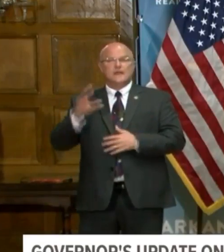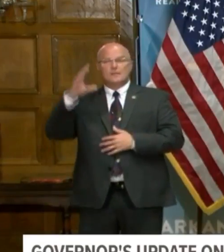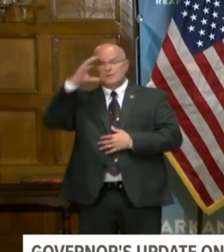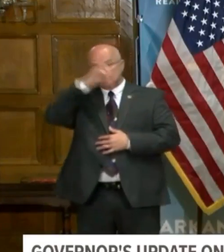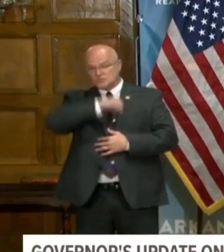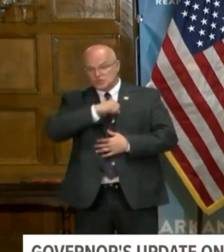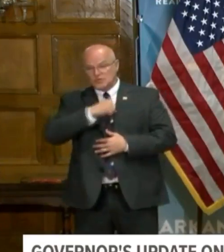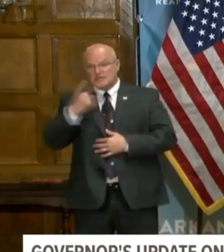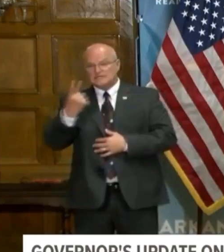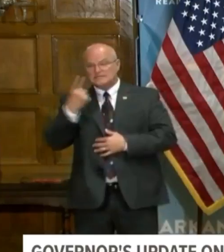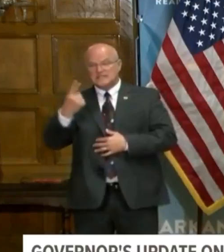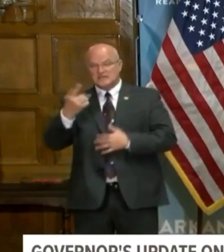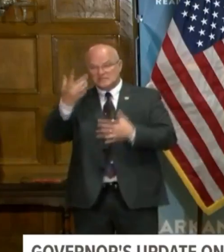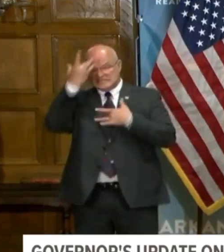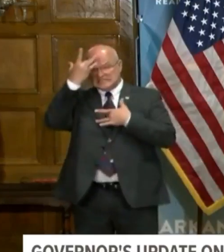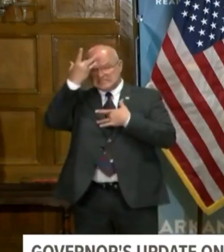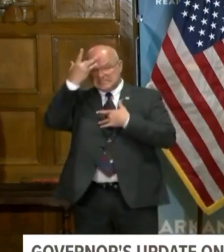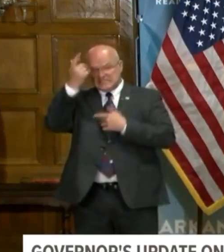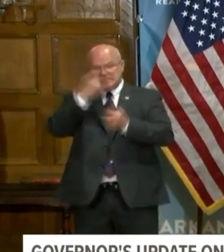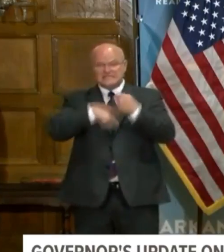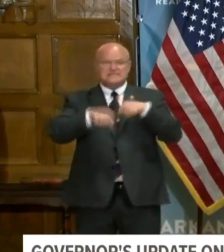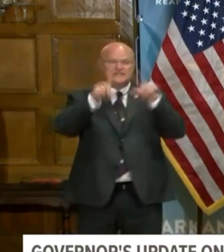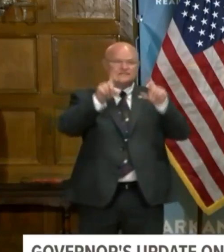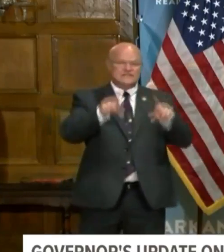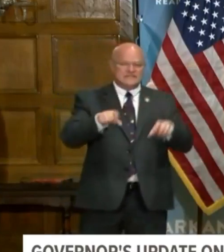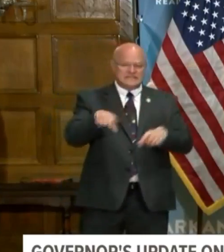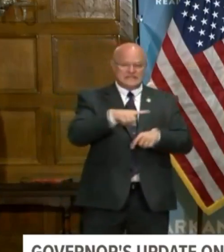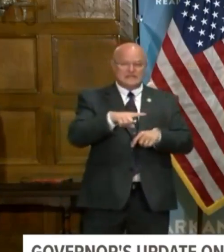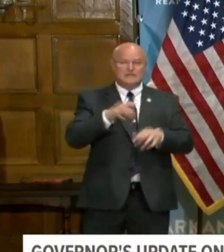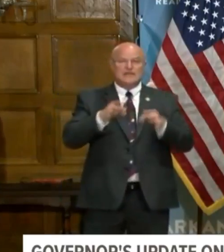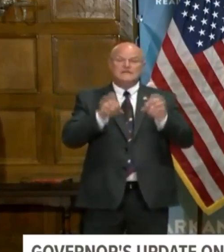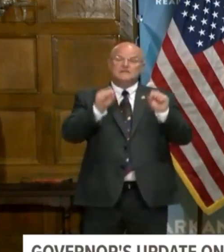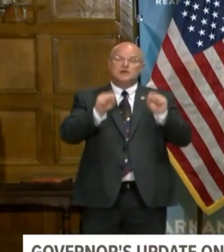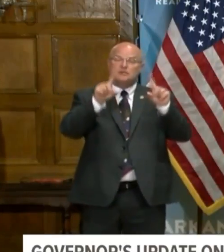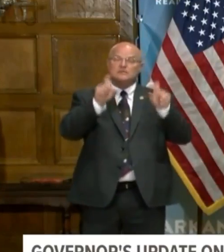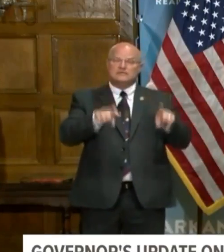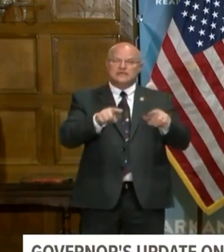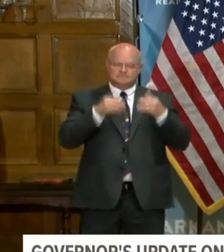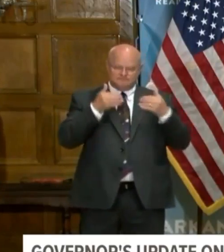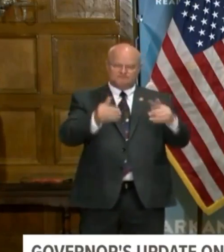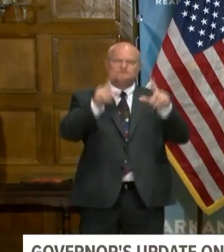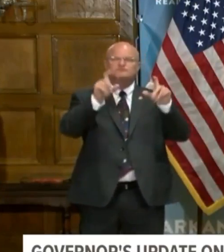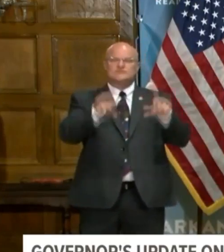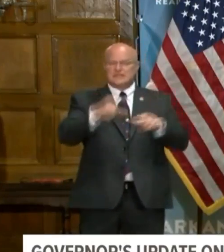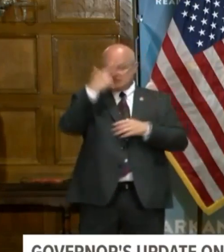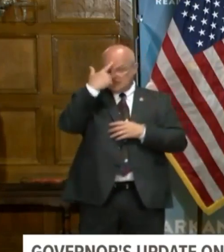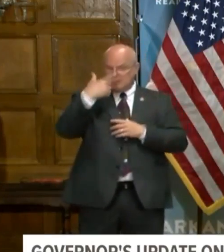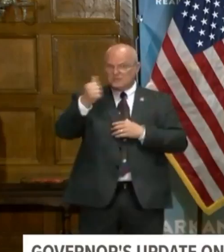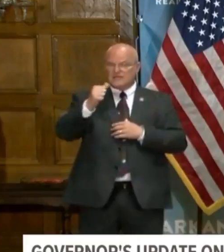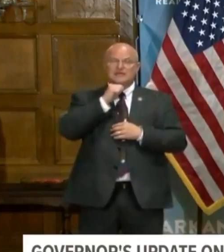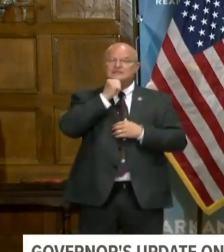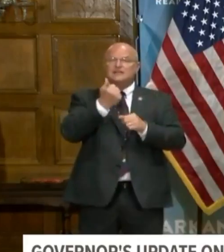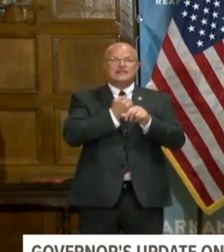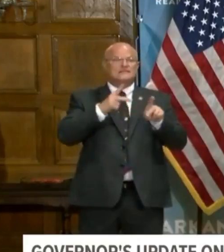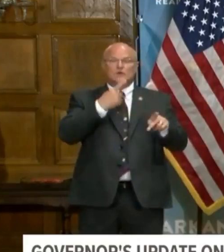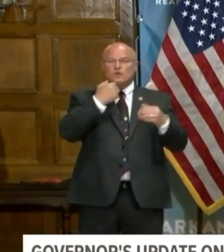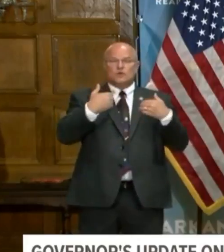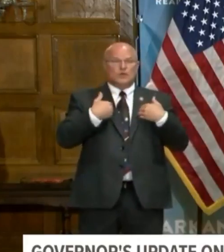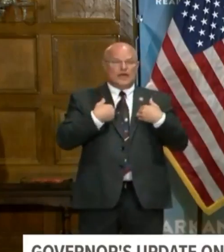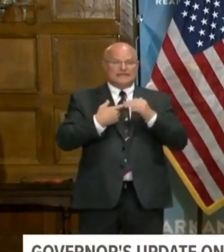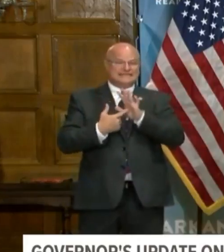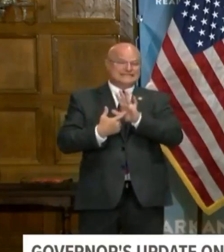presuming that someone is infected instead of testing them. If it's possible to test them, they should be tested, because not everyone who